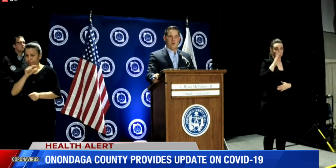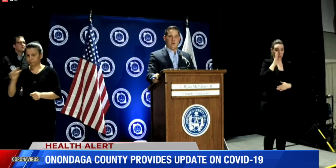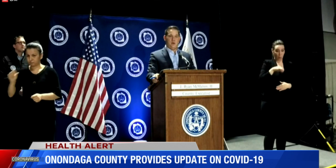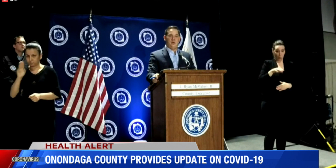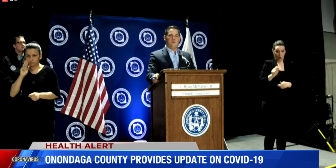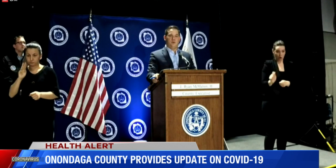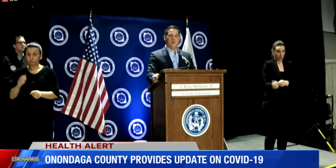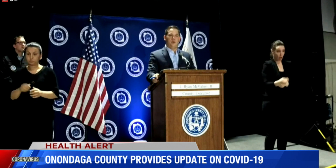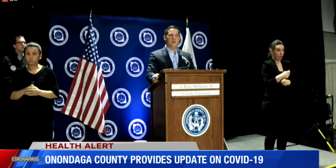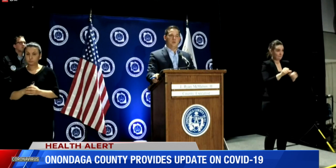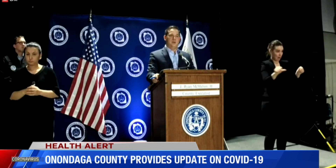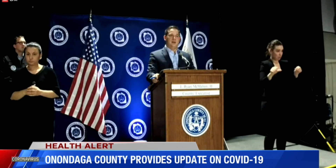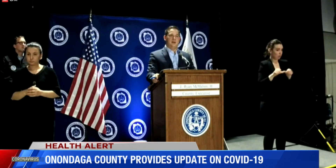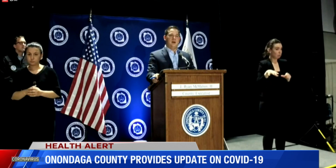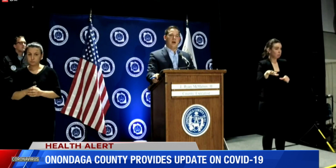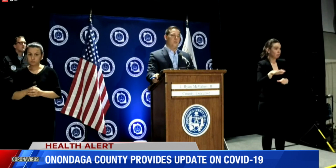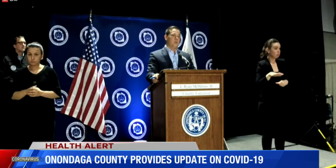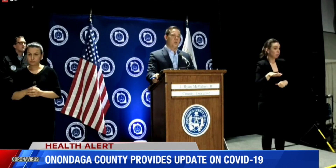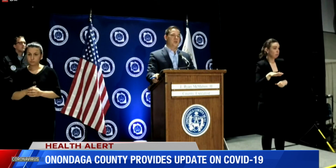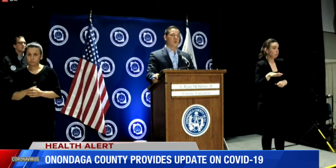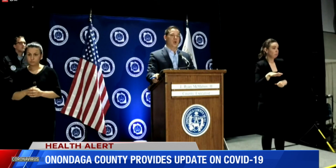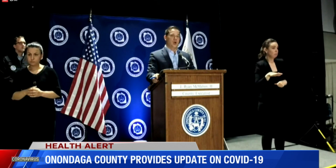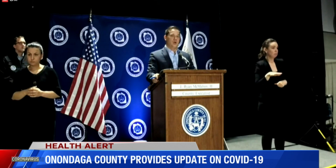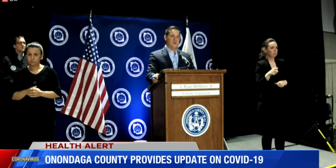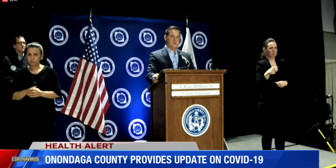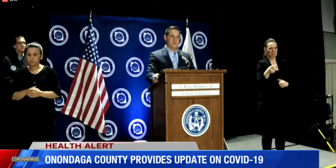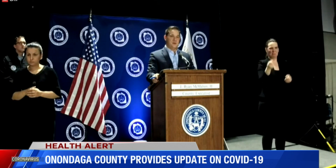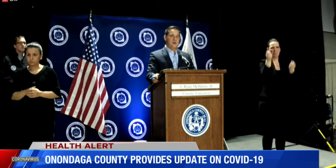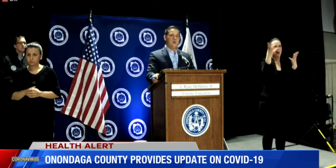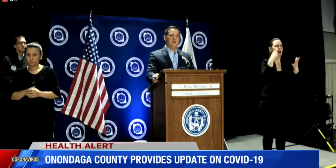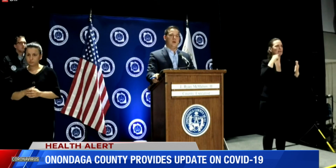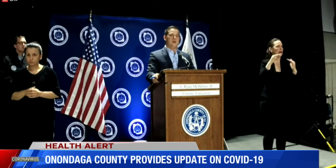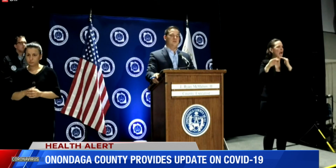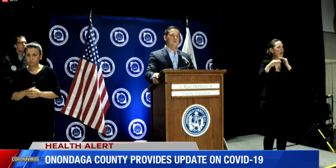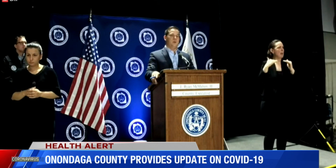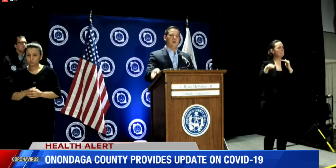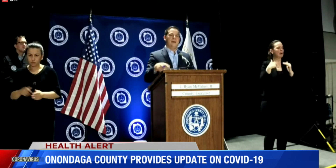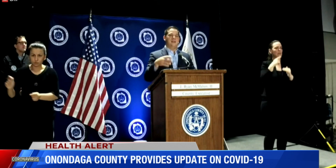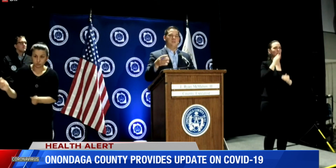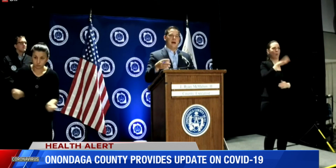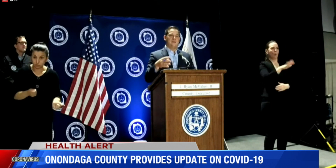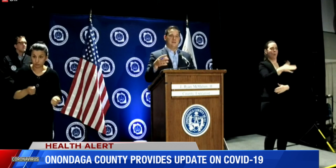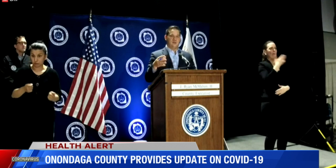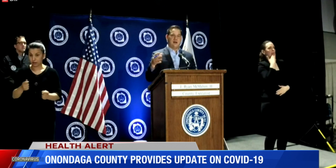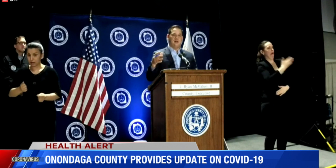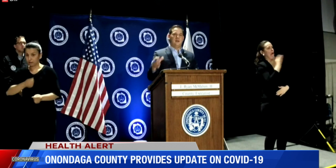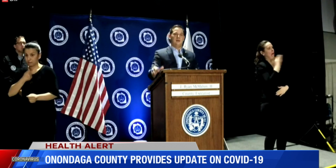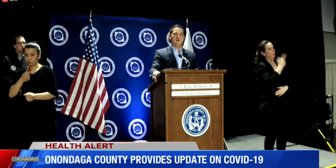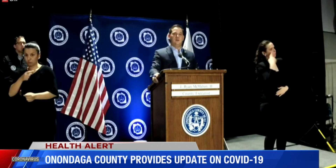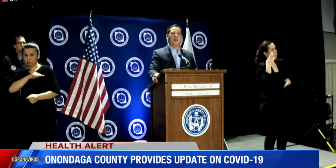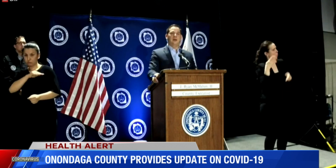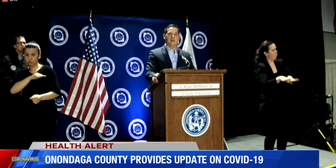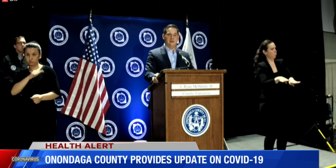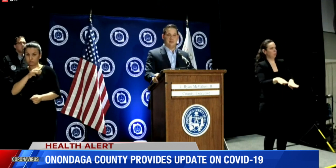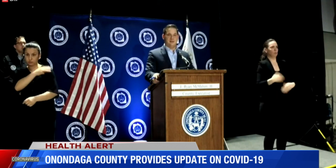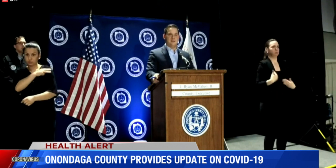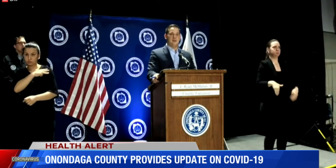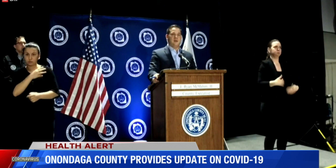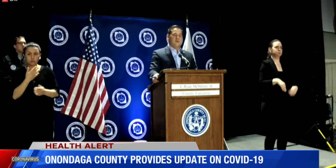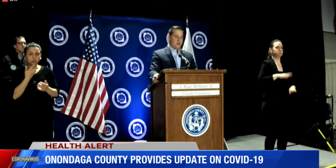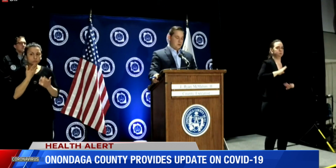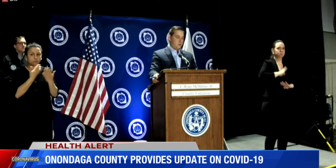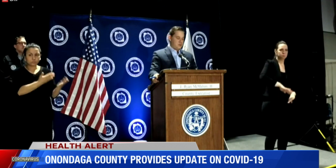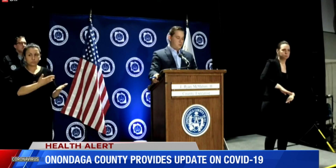you for doing what you did. Our employees were nervous. We didn't know, we're in a bad spot to try to regulate